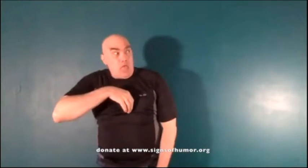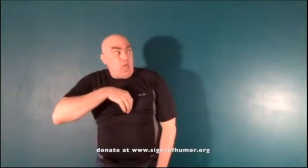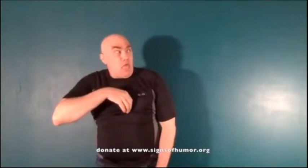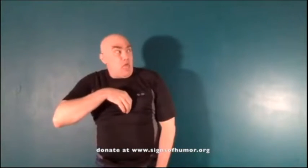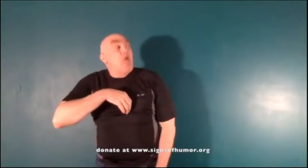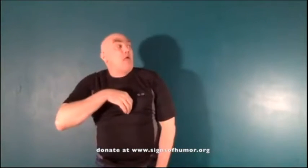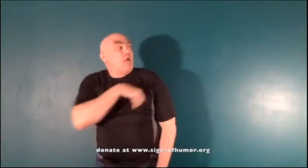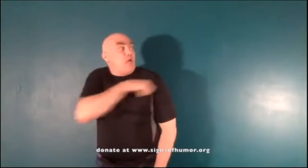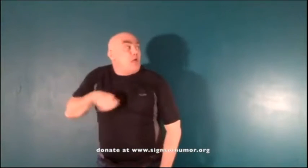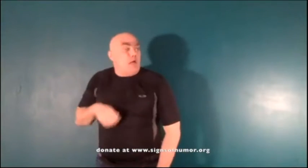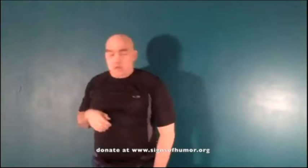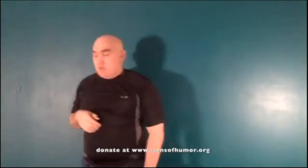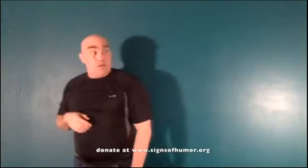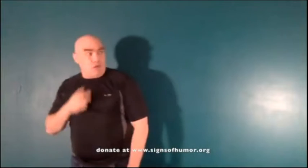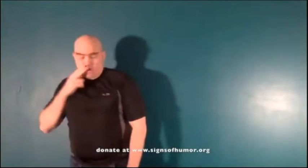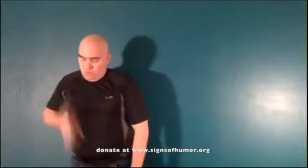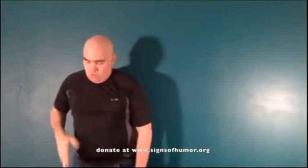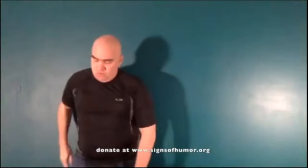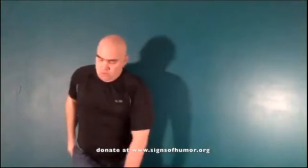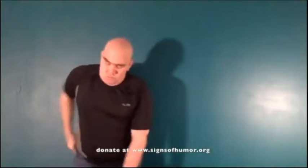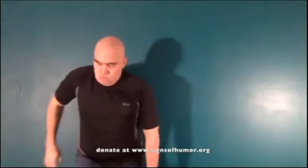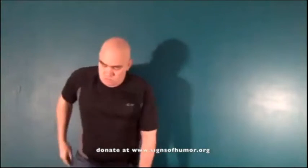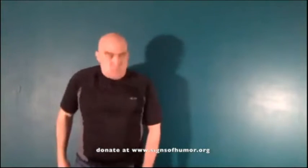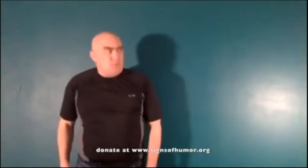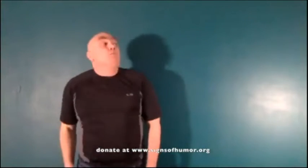and think that he was going to be the leader of the pack.